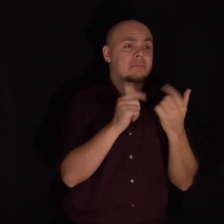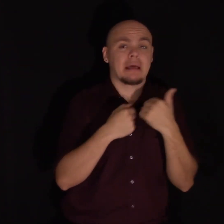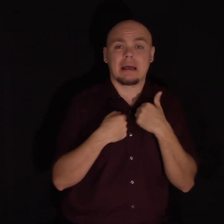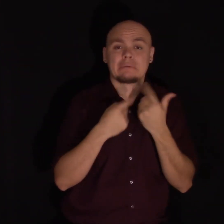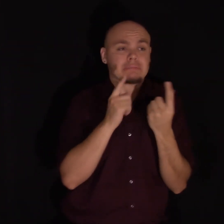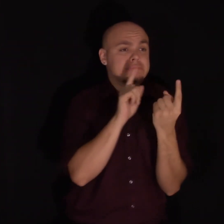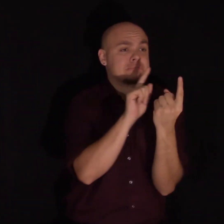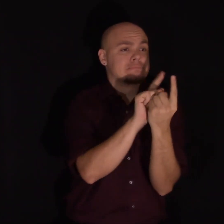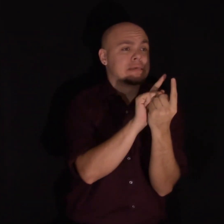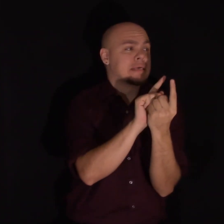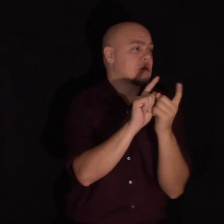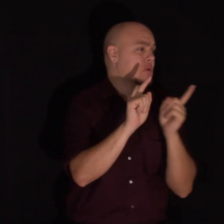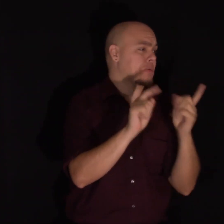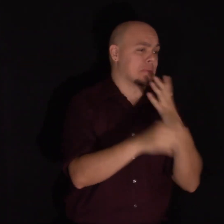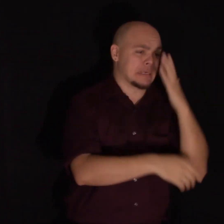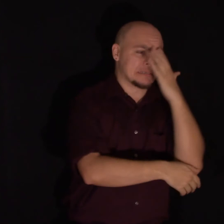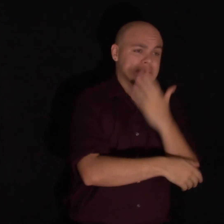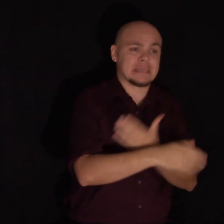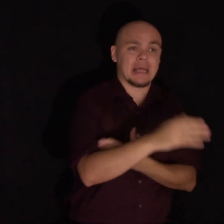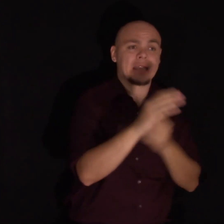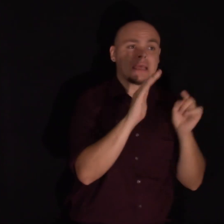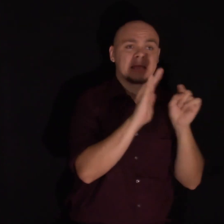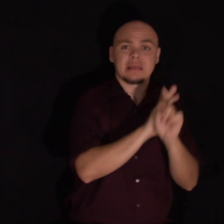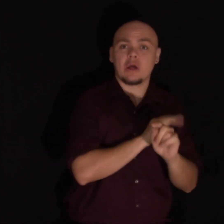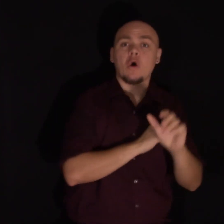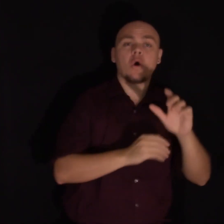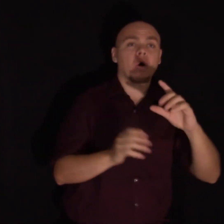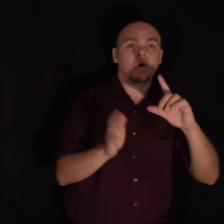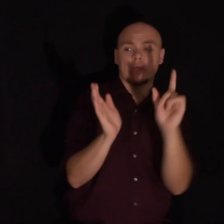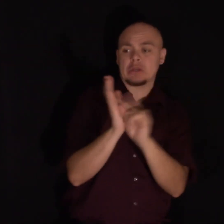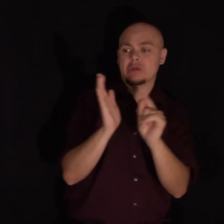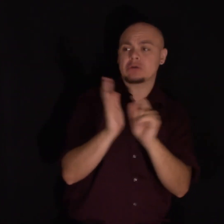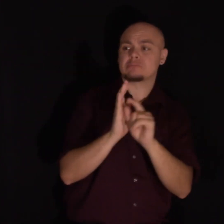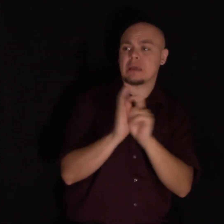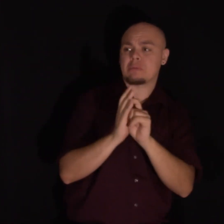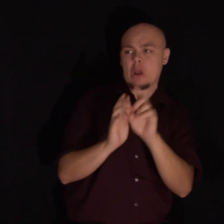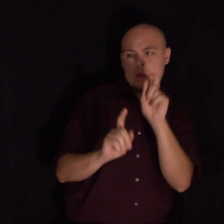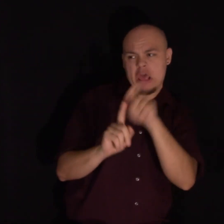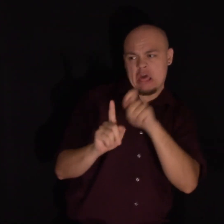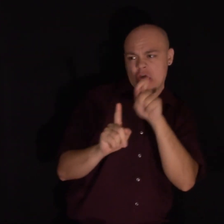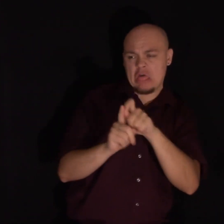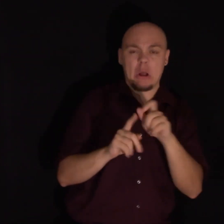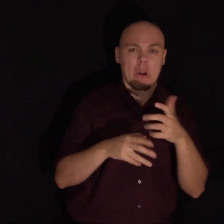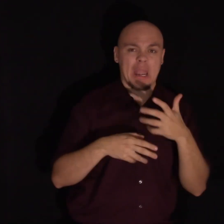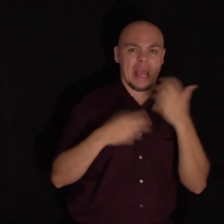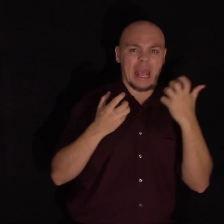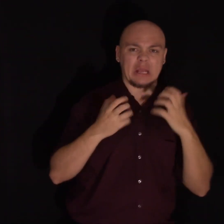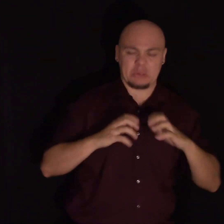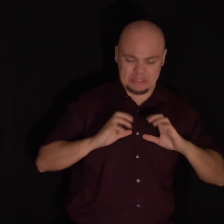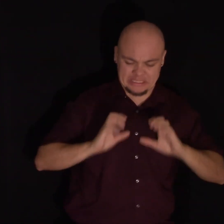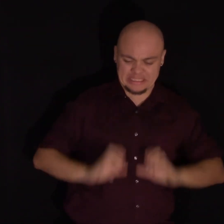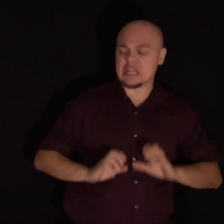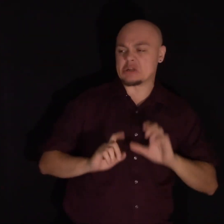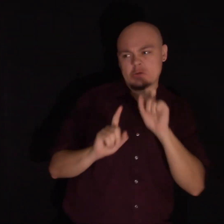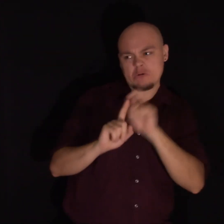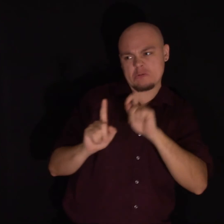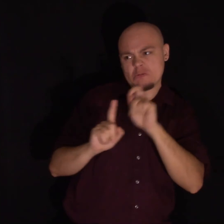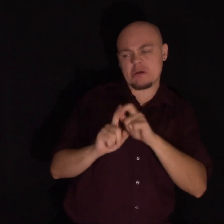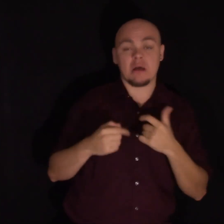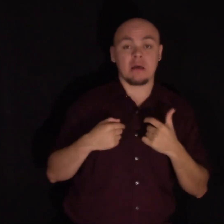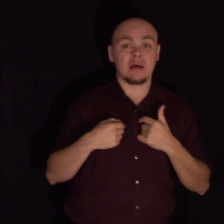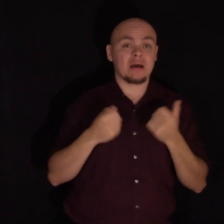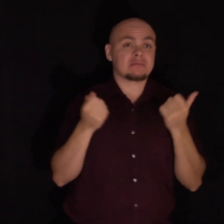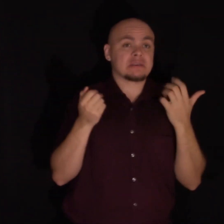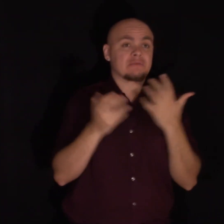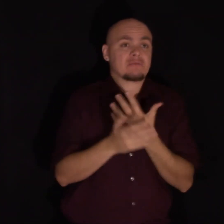had killed, or be accosted by the press, or by an angry citizen. I was afraid to turn